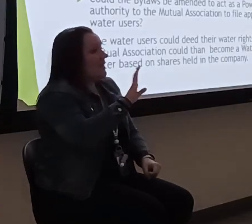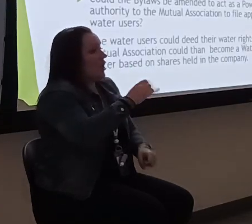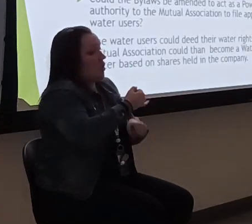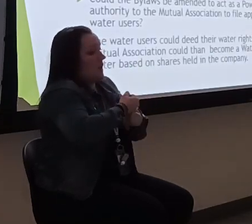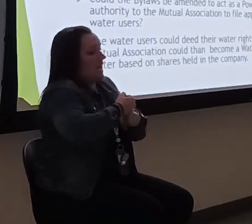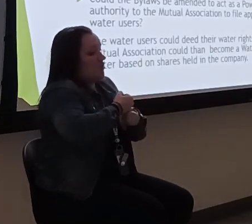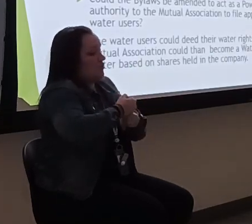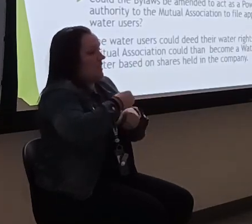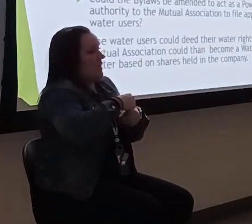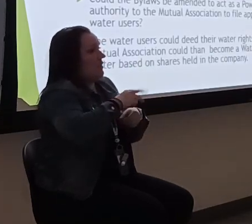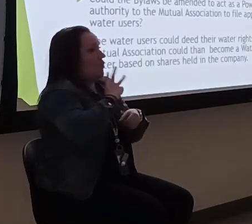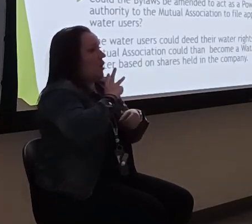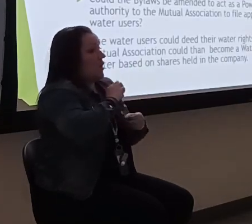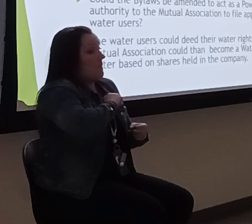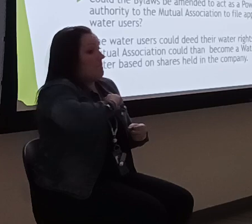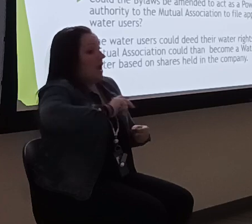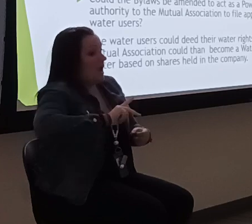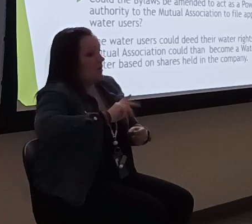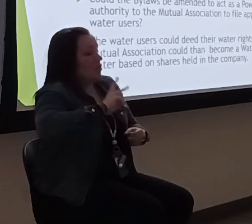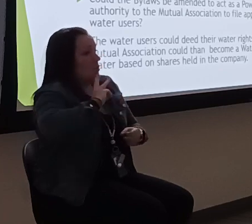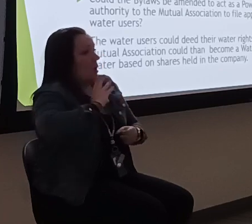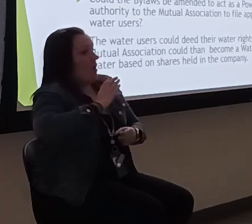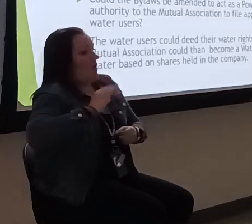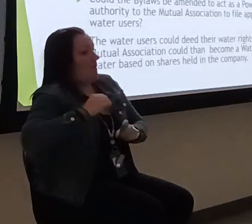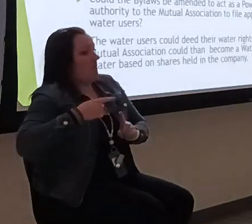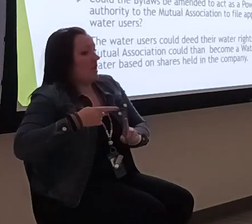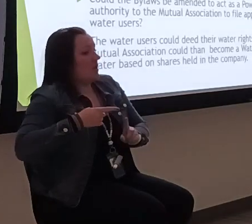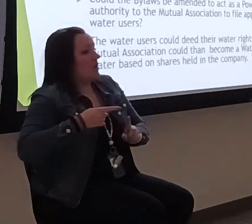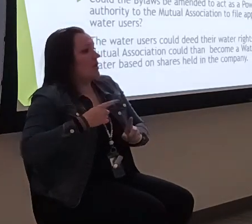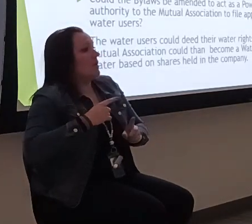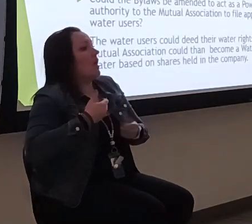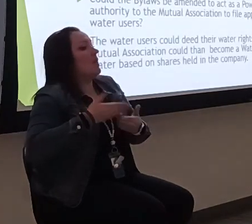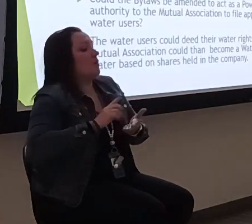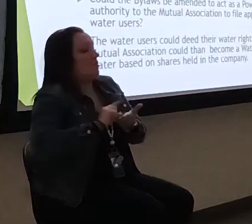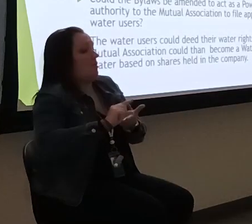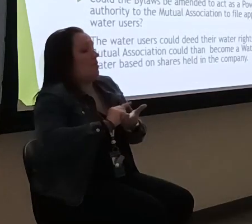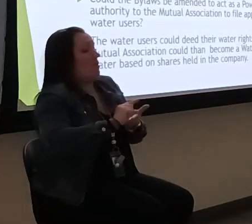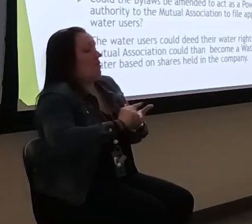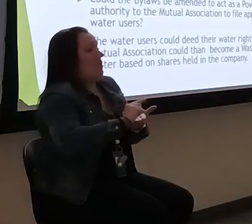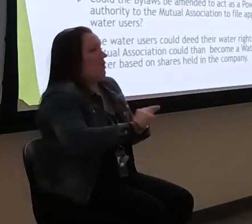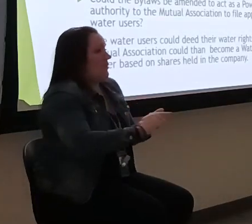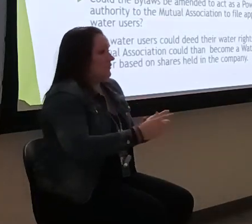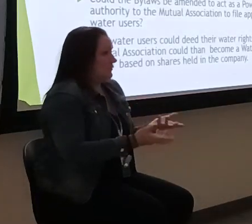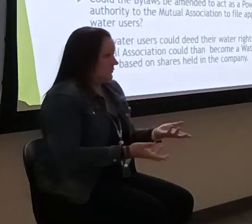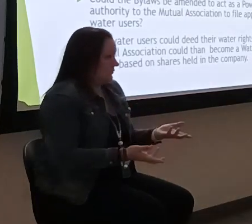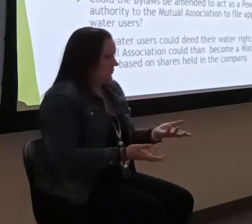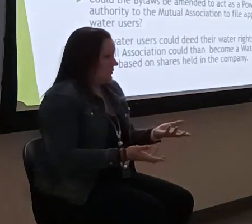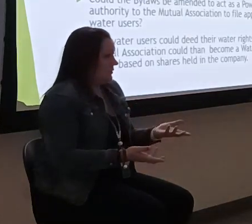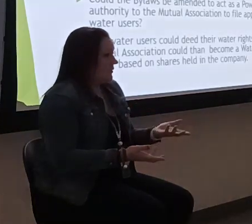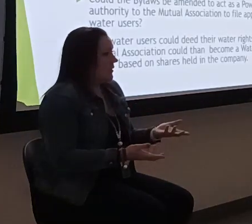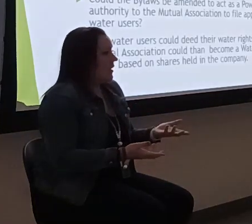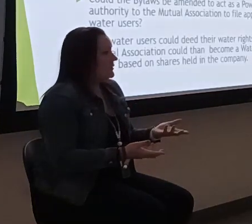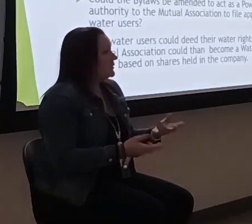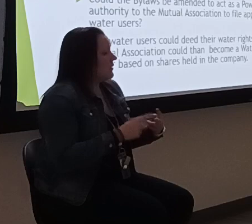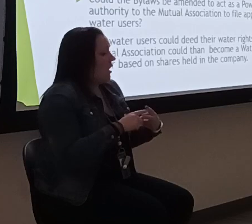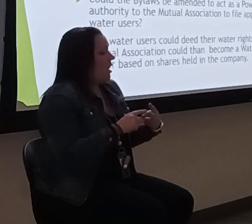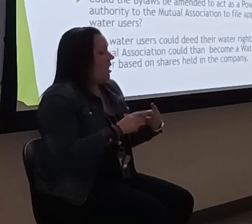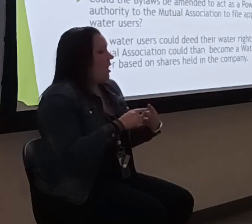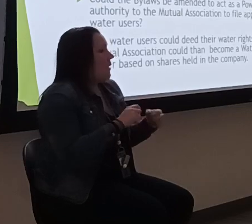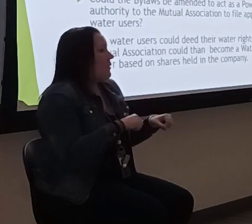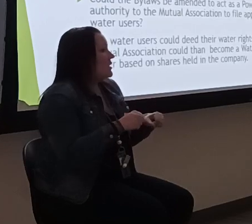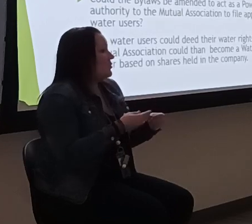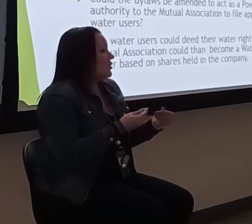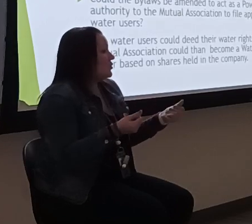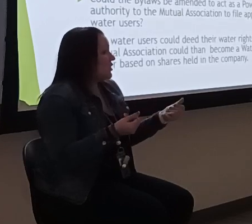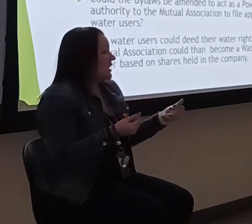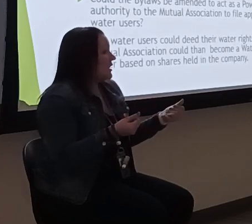water company, allowing the water company to administer the waters like a water company. So those would be the 2 possible